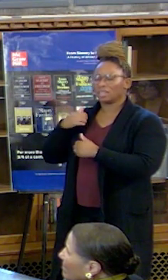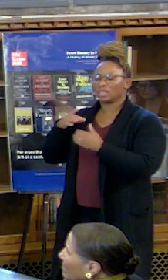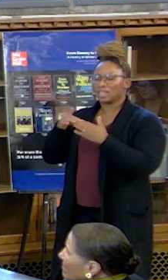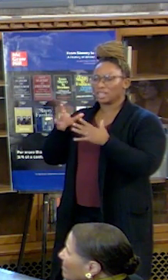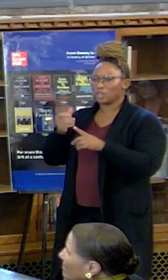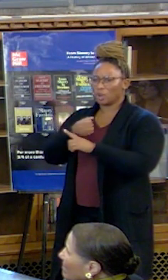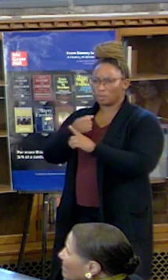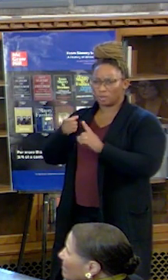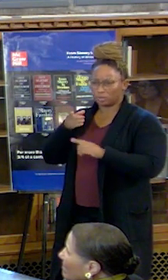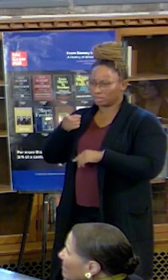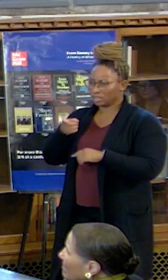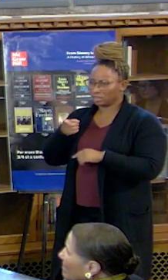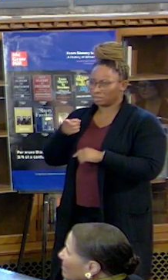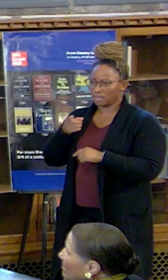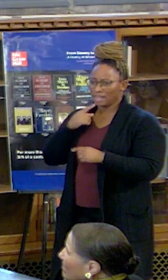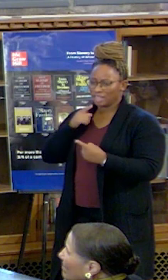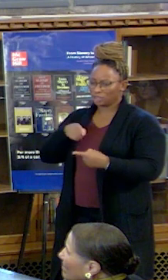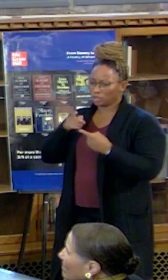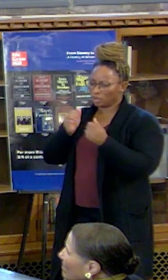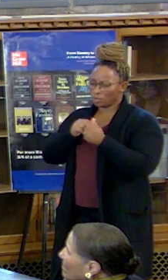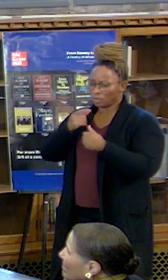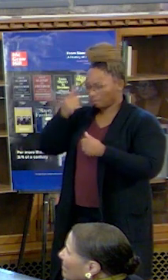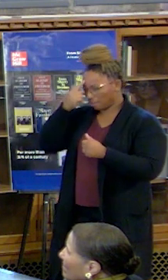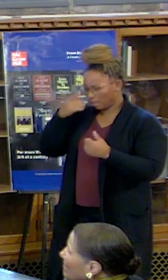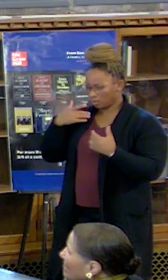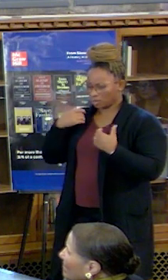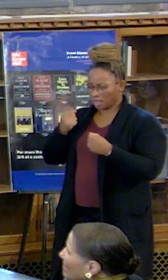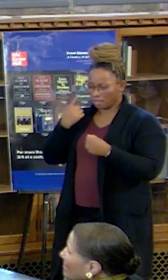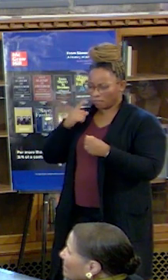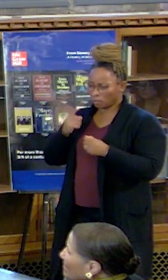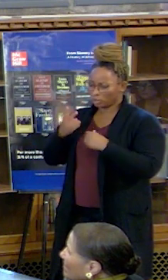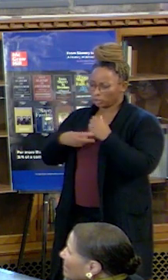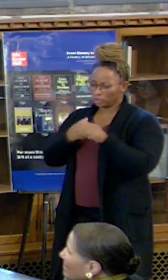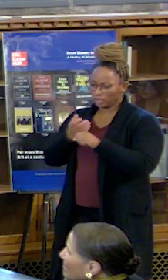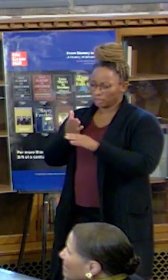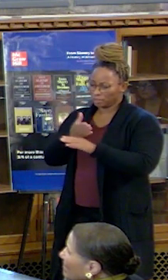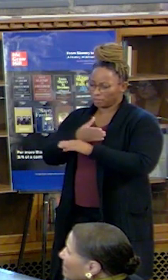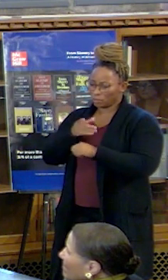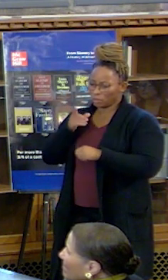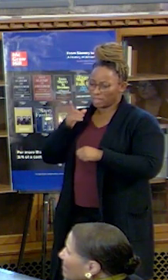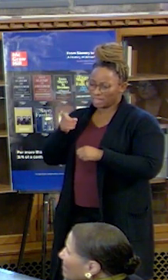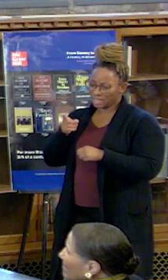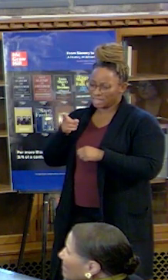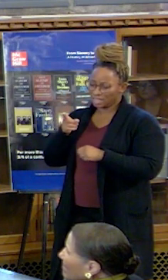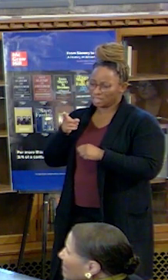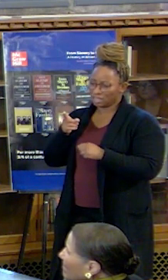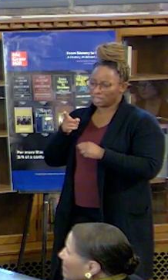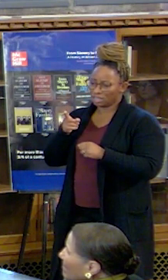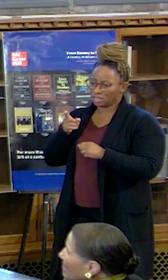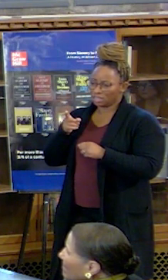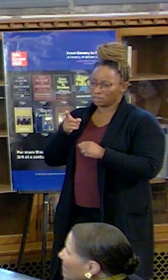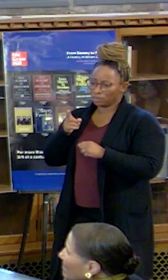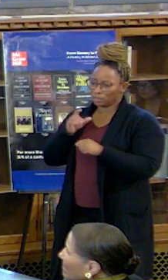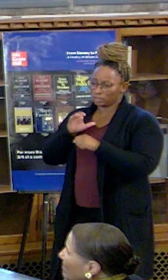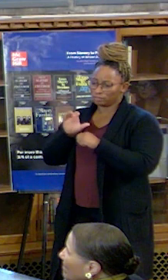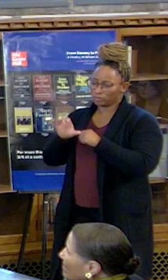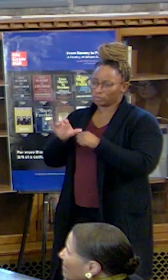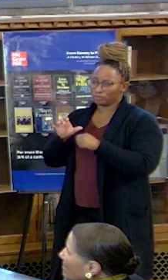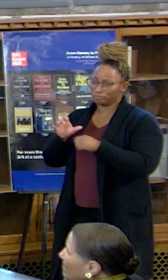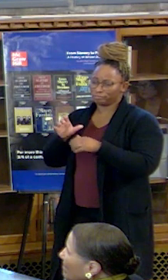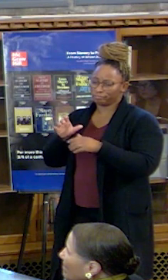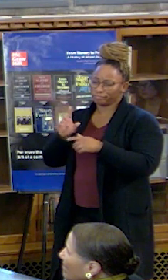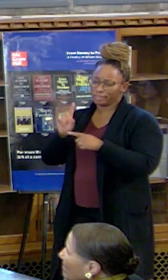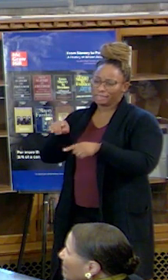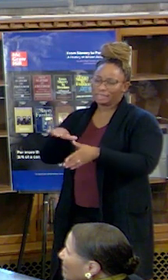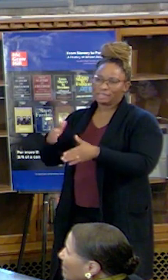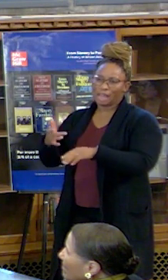undone that he struggled with his mental health for two years before he was as Franklin rights driven to an early grave